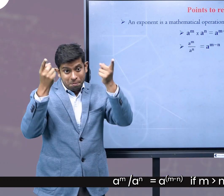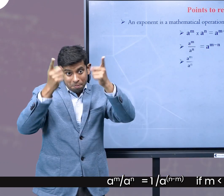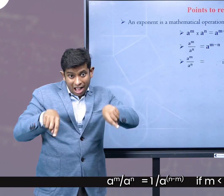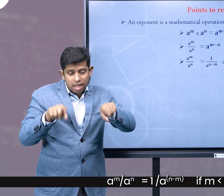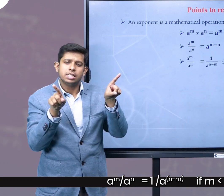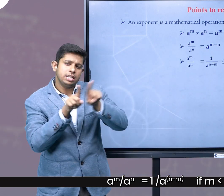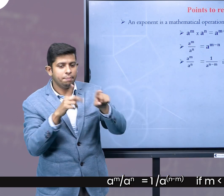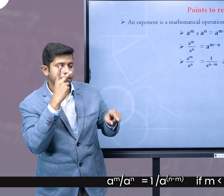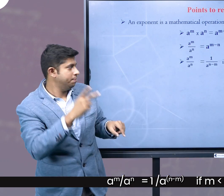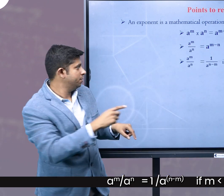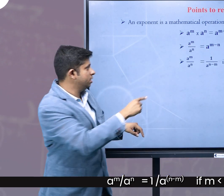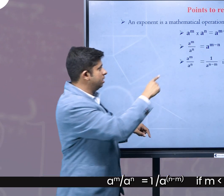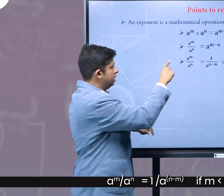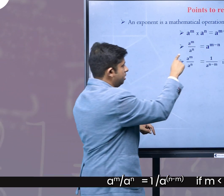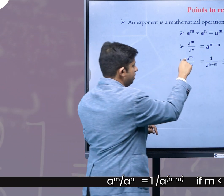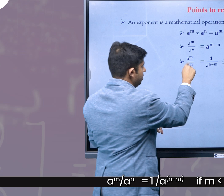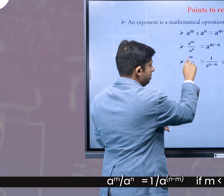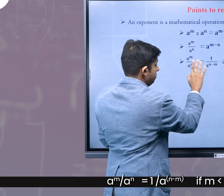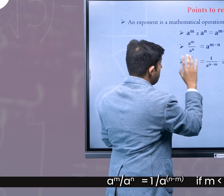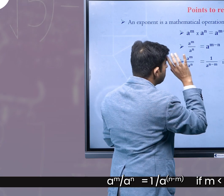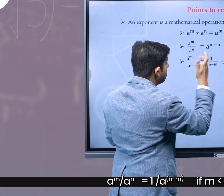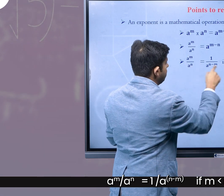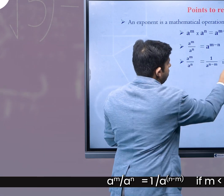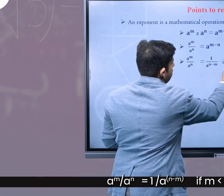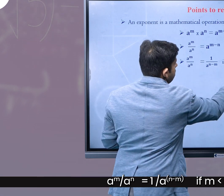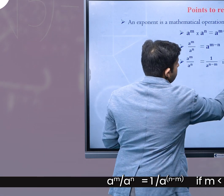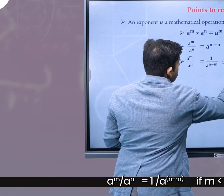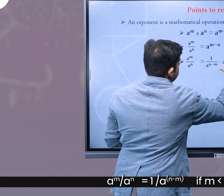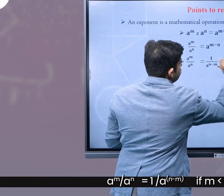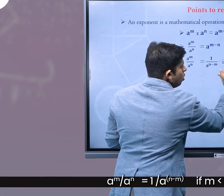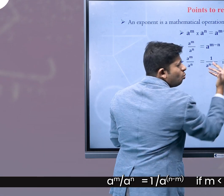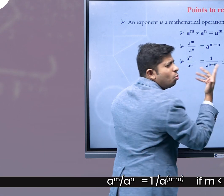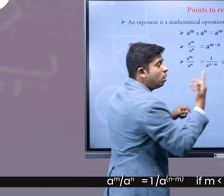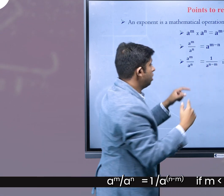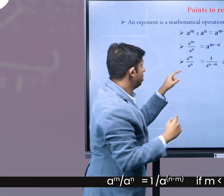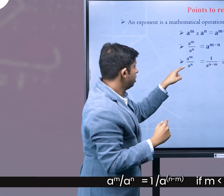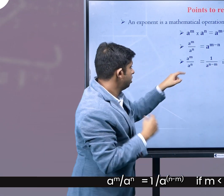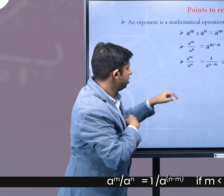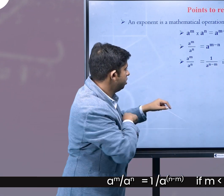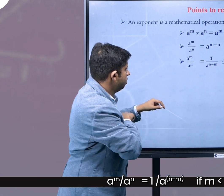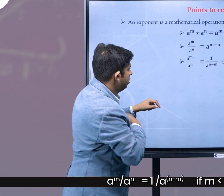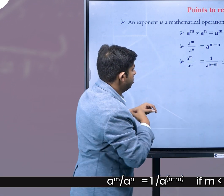A to the power of m by a to the power of n is equal to 1 by a to the power of n minus m if m is